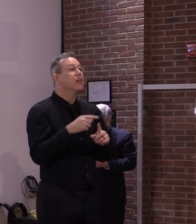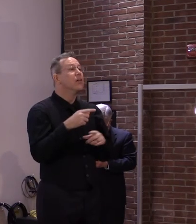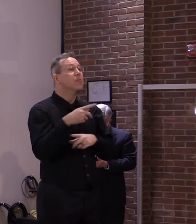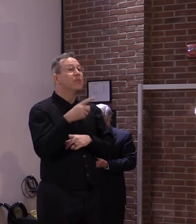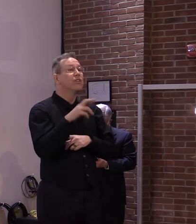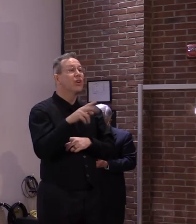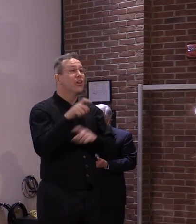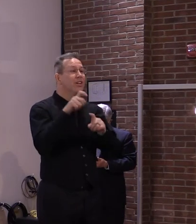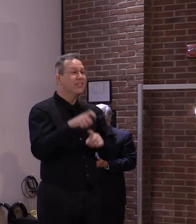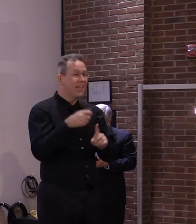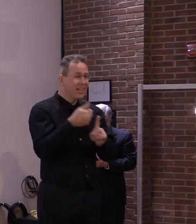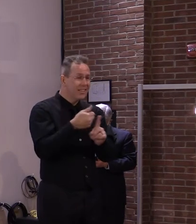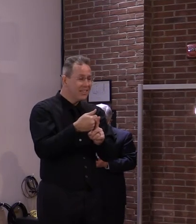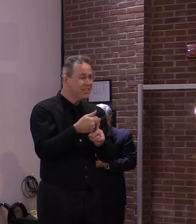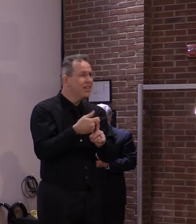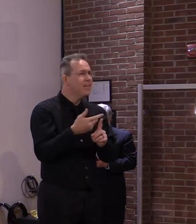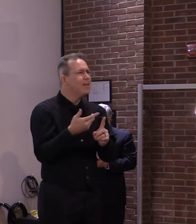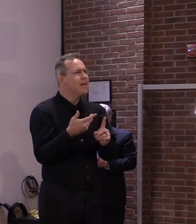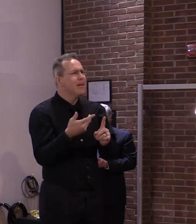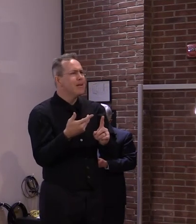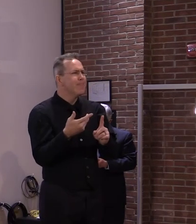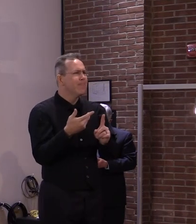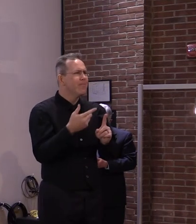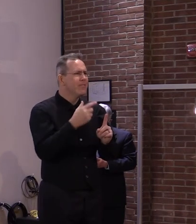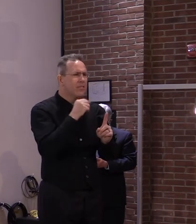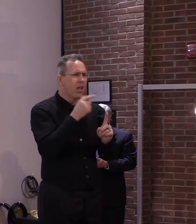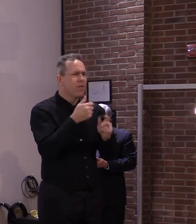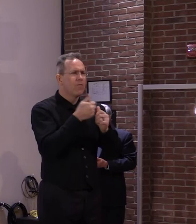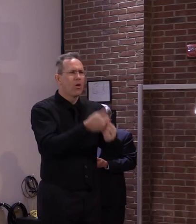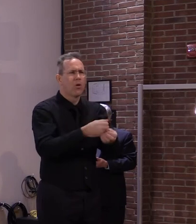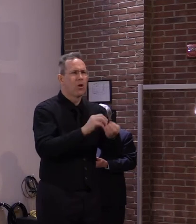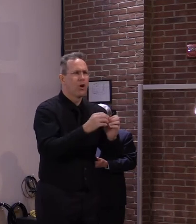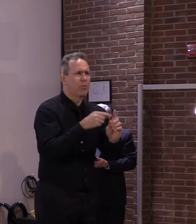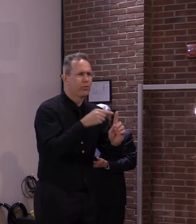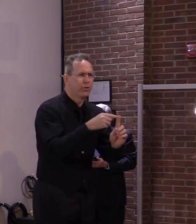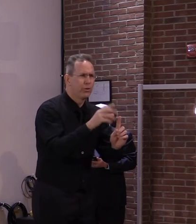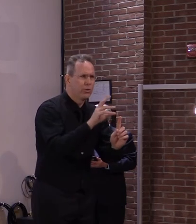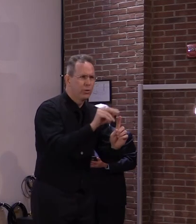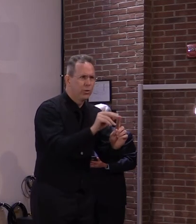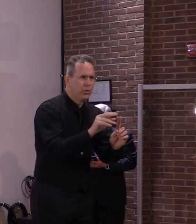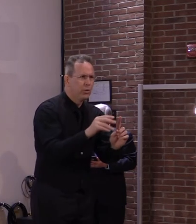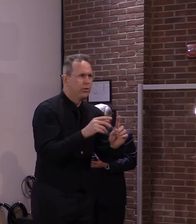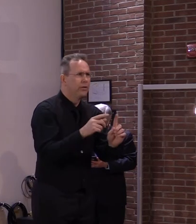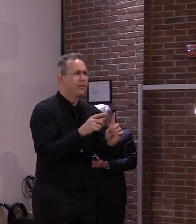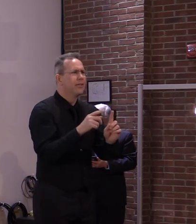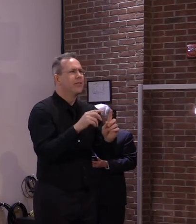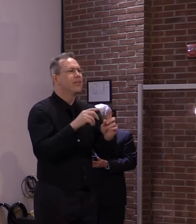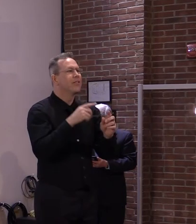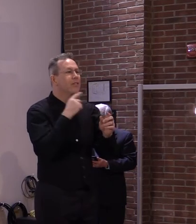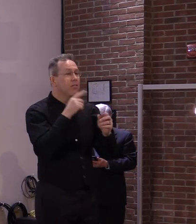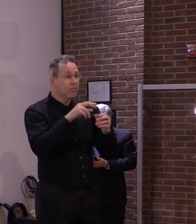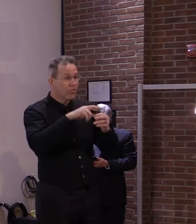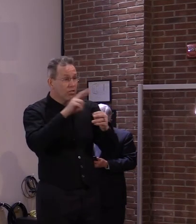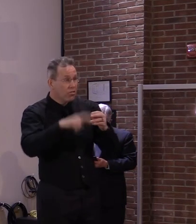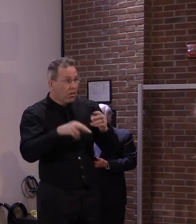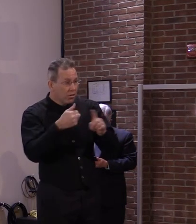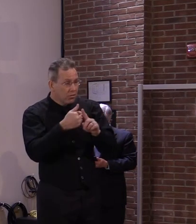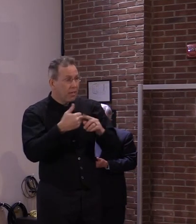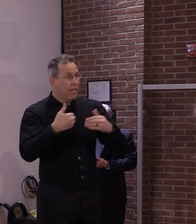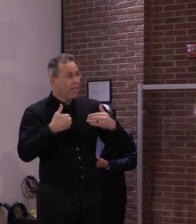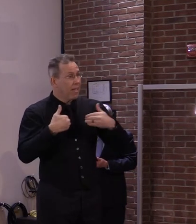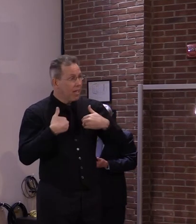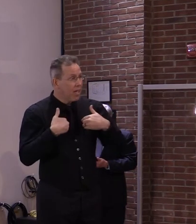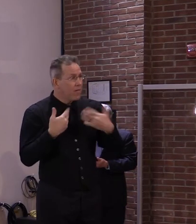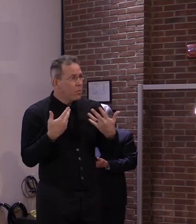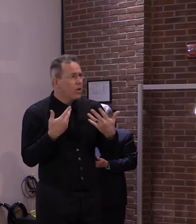test so the result is you either show covet 19 viral you know sars